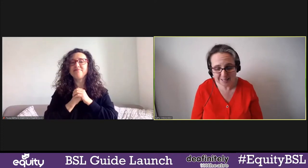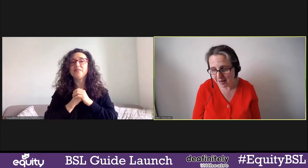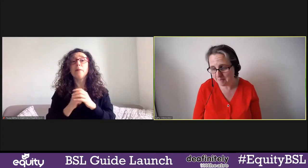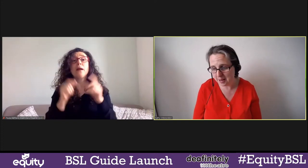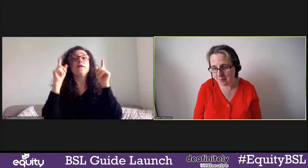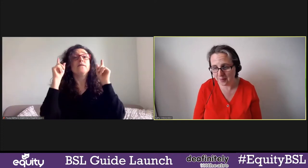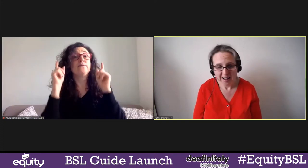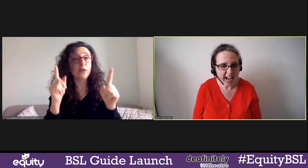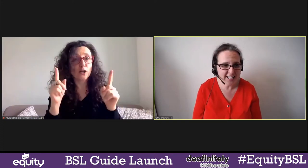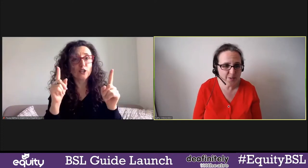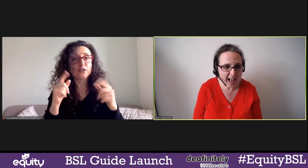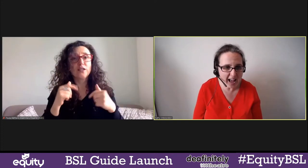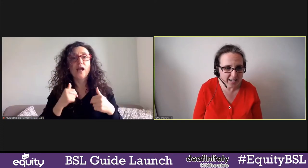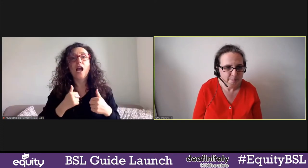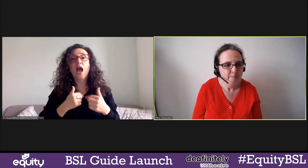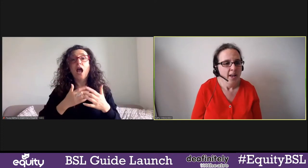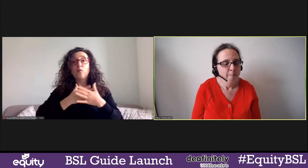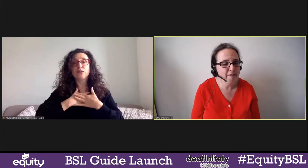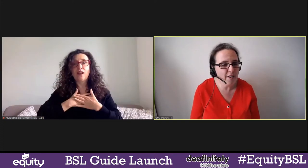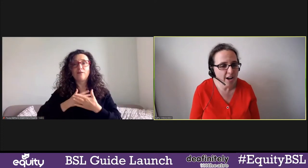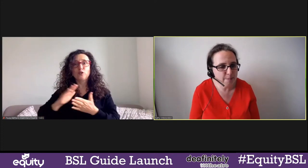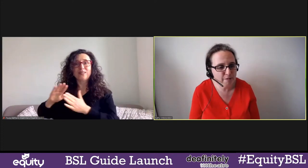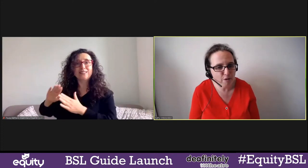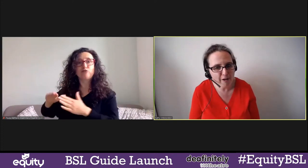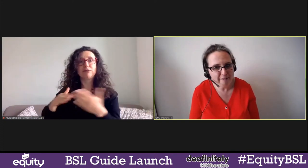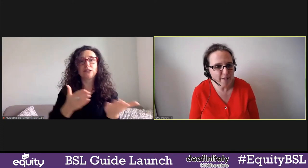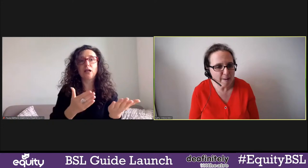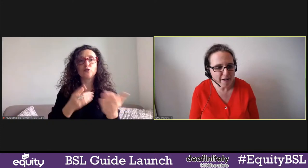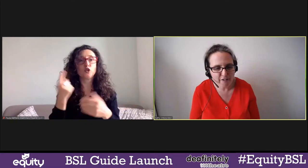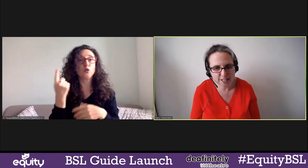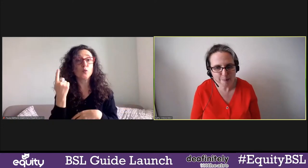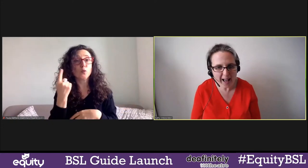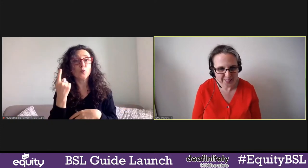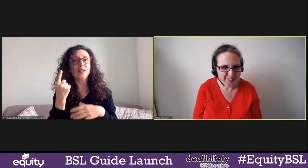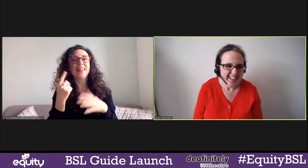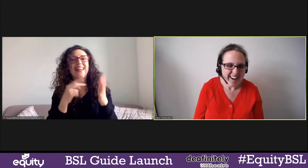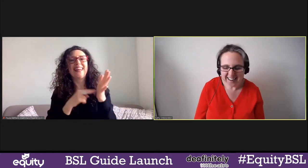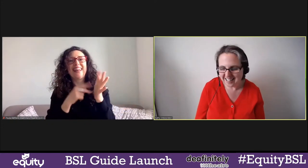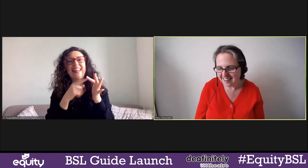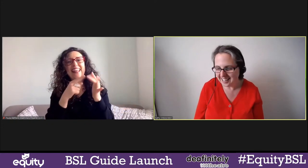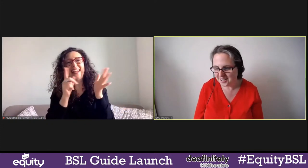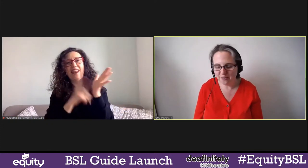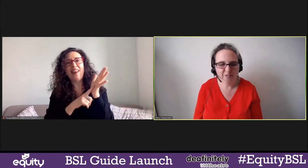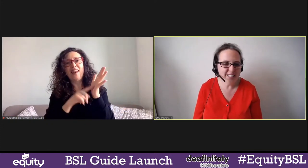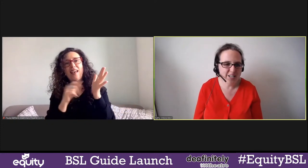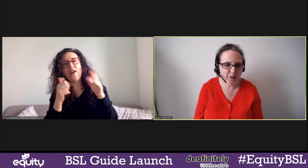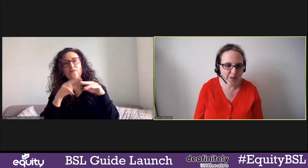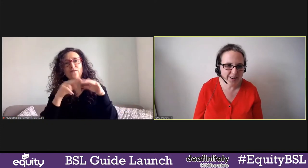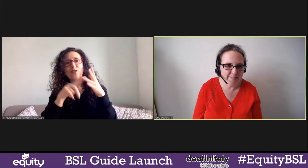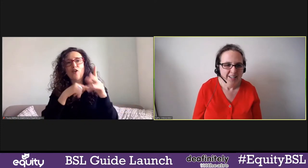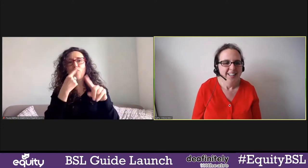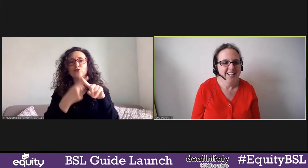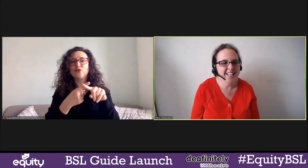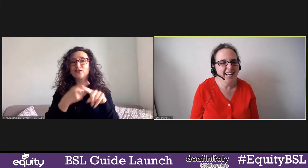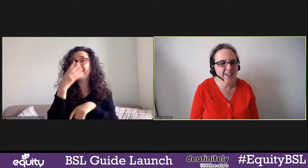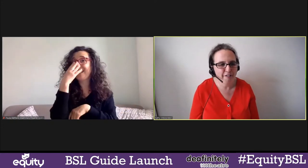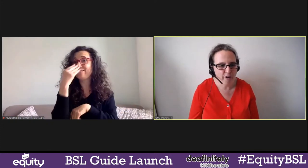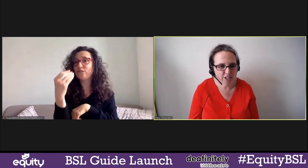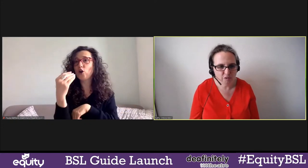many people as you can. But first, before I invite my first panel, I'd like to firstly welcome Neil